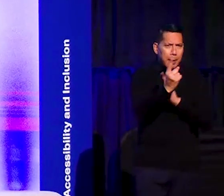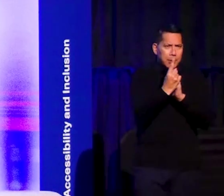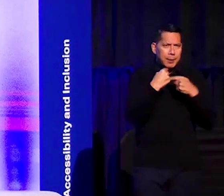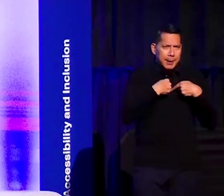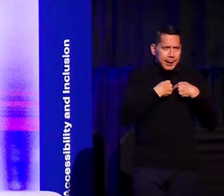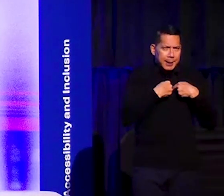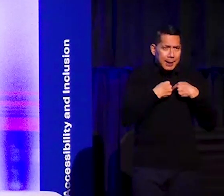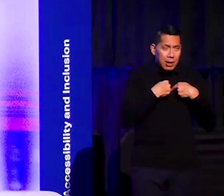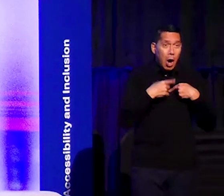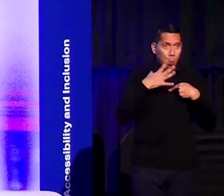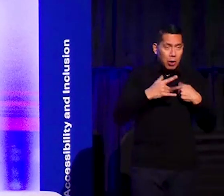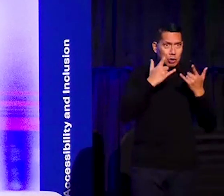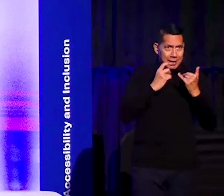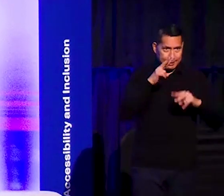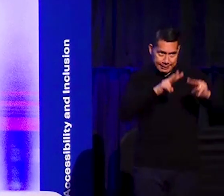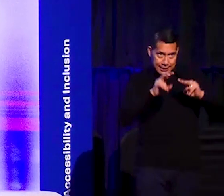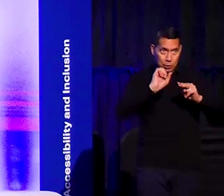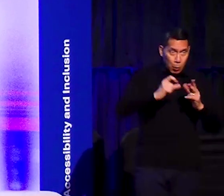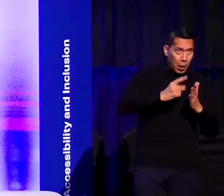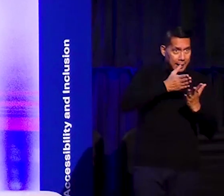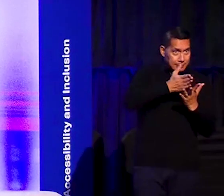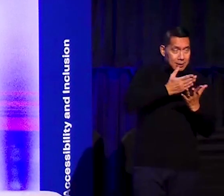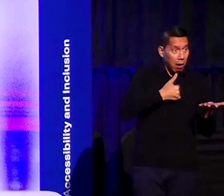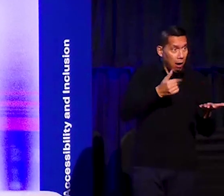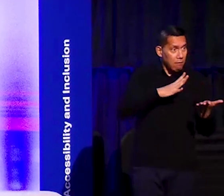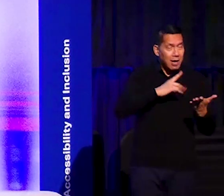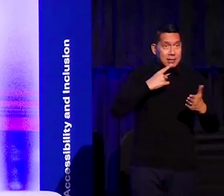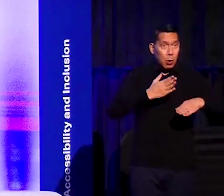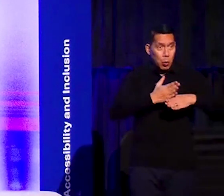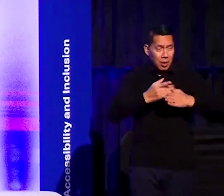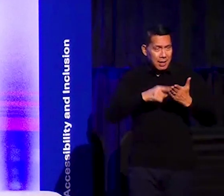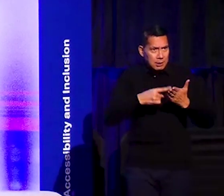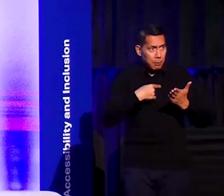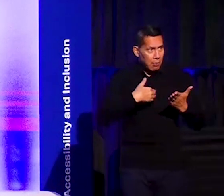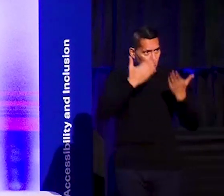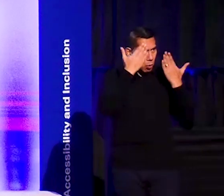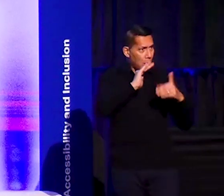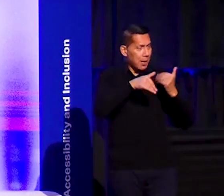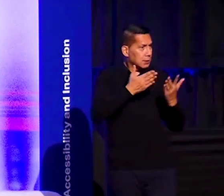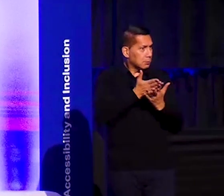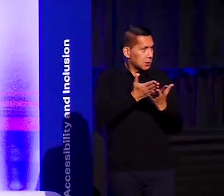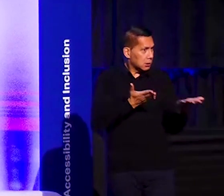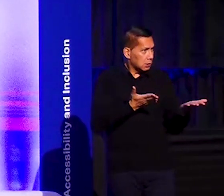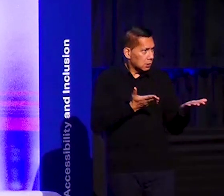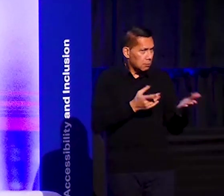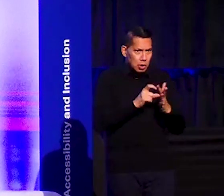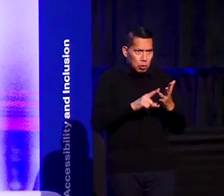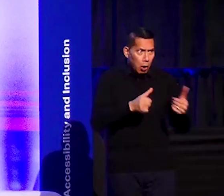going to measure your accessibility. Oh, this one's quite good. They said they didn't know anything about accessibility. They're doing